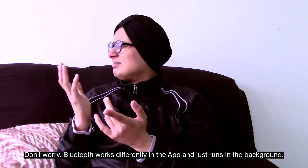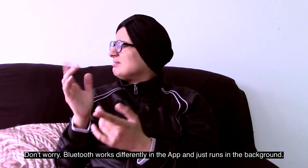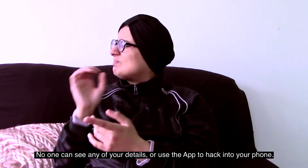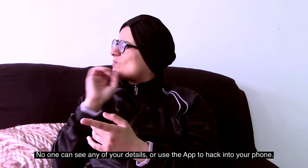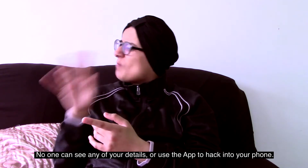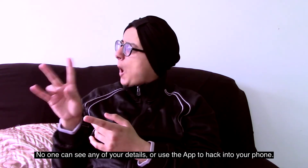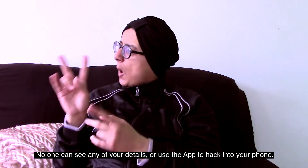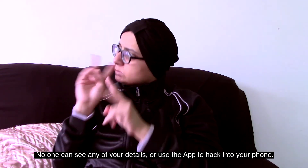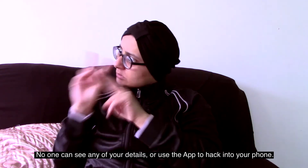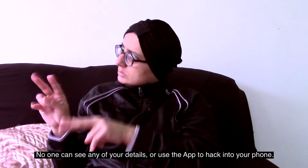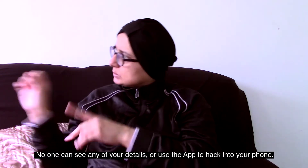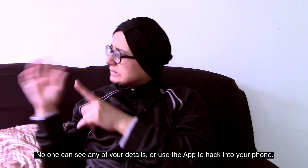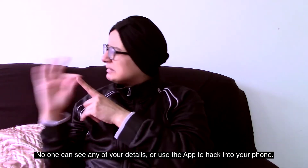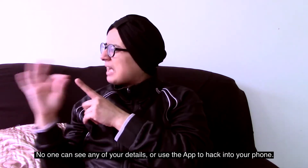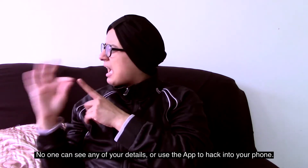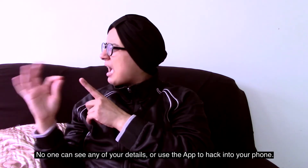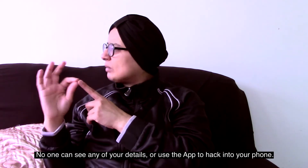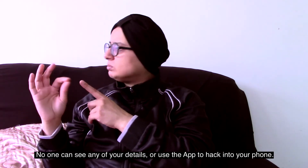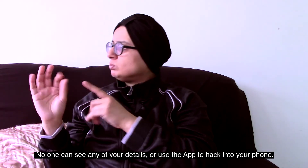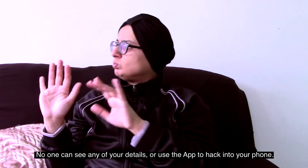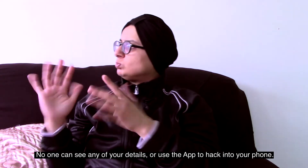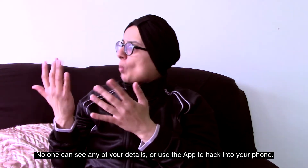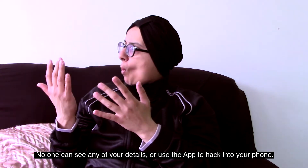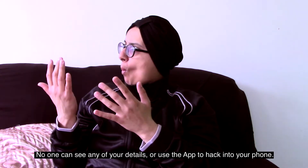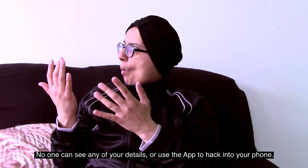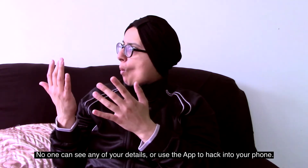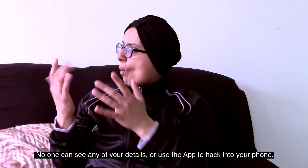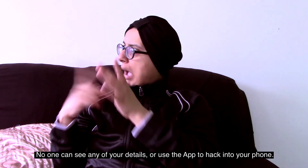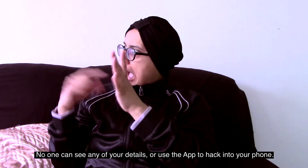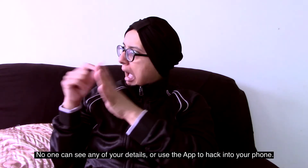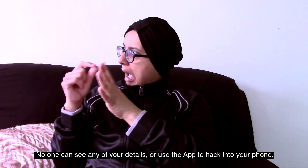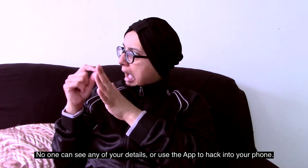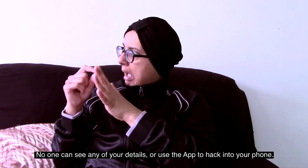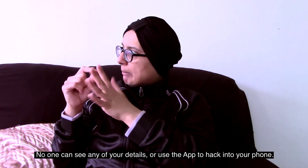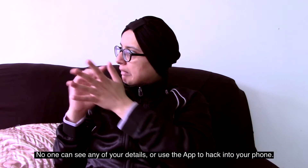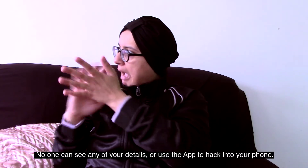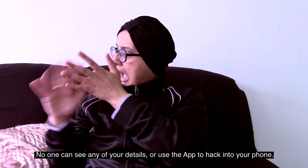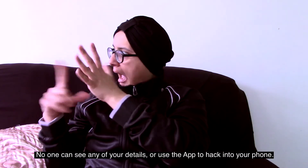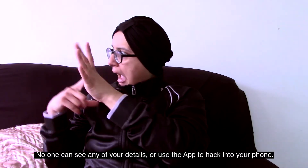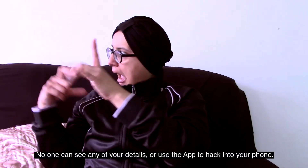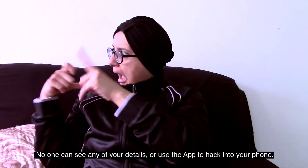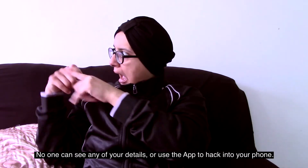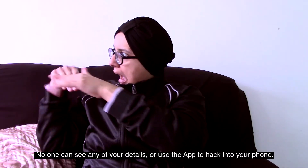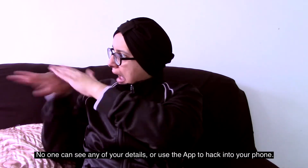No one can see any of your details or use the app to hack into your phone.